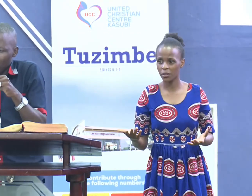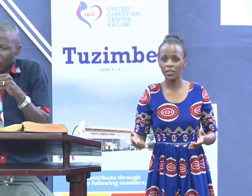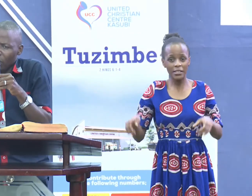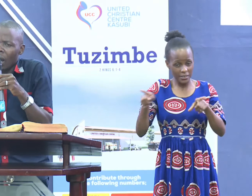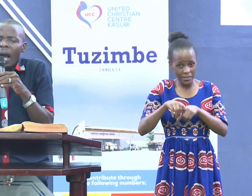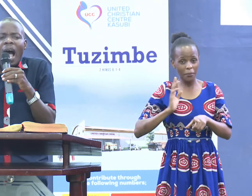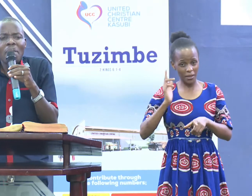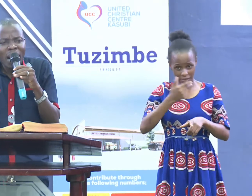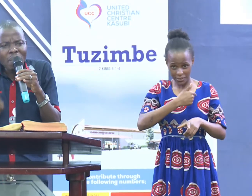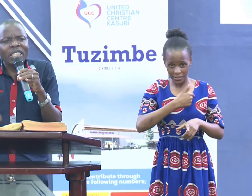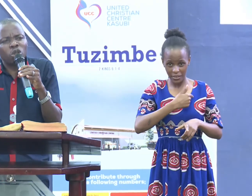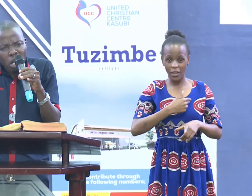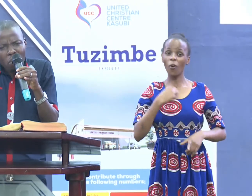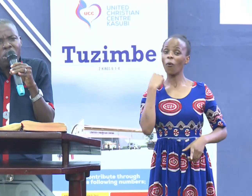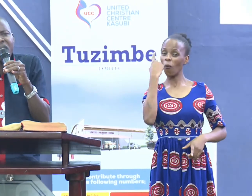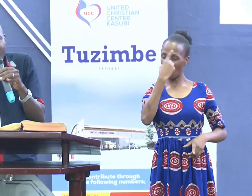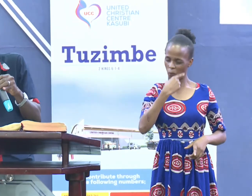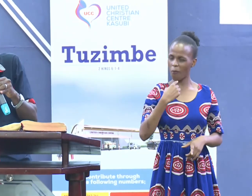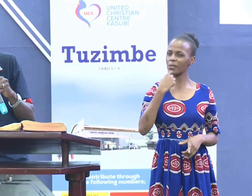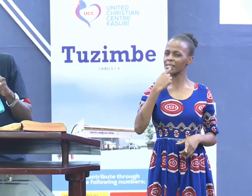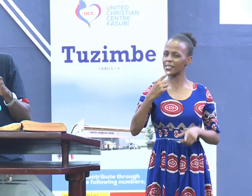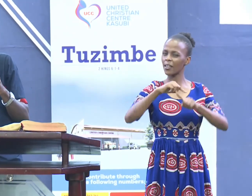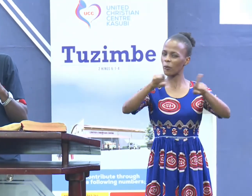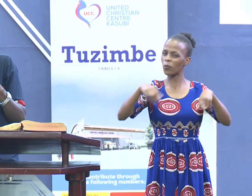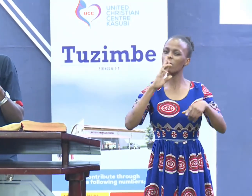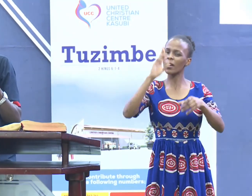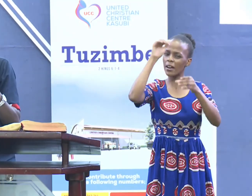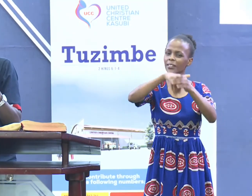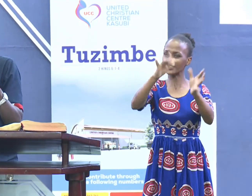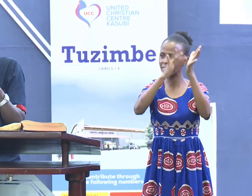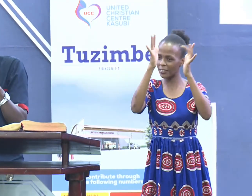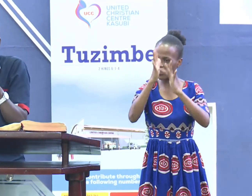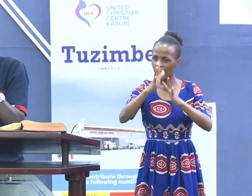like. And also us, who say we abide in